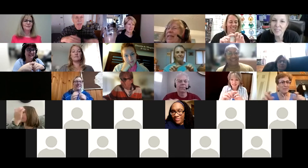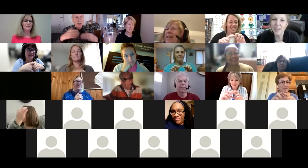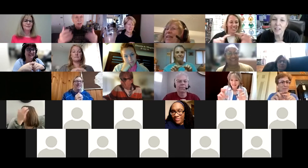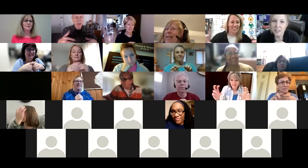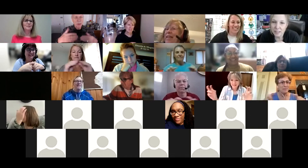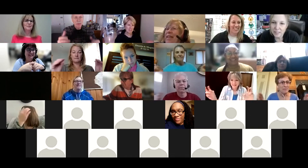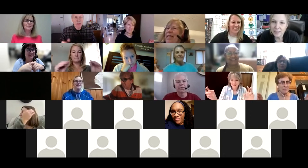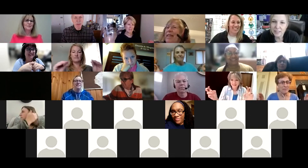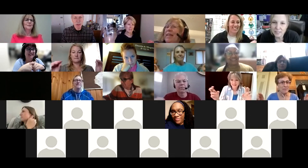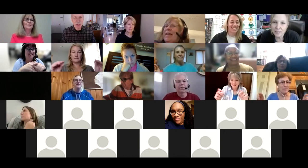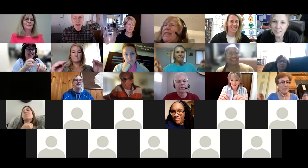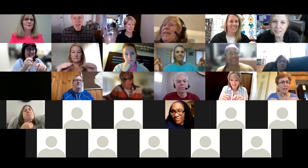about your three favorite states.